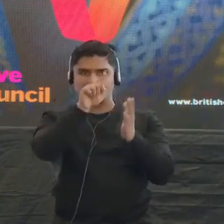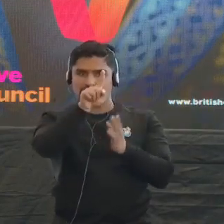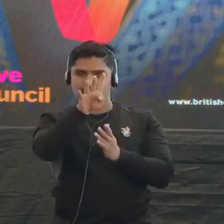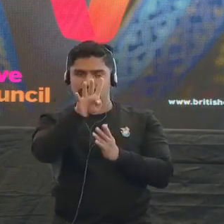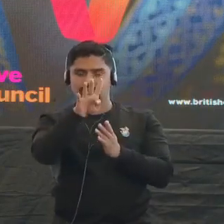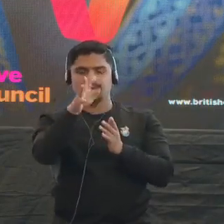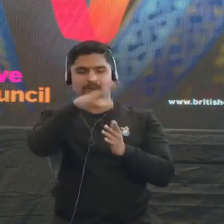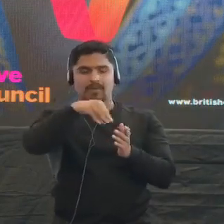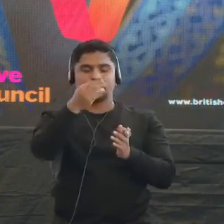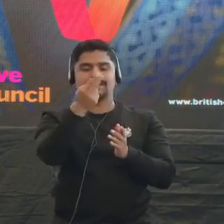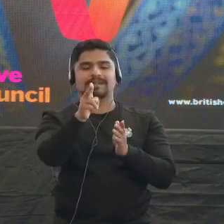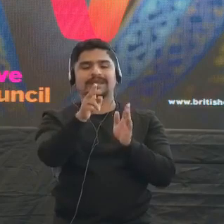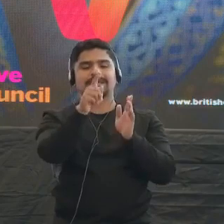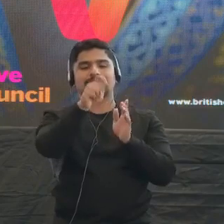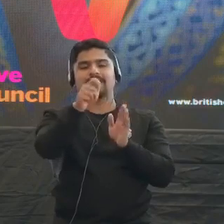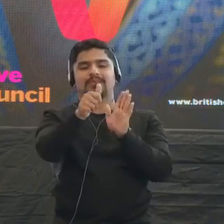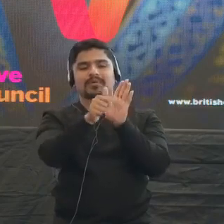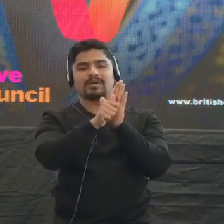the law.